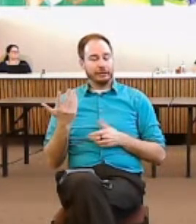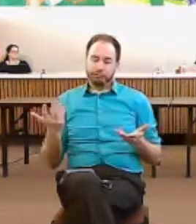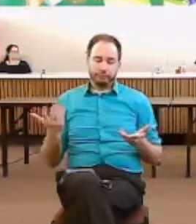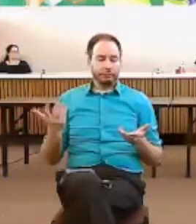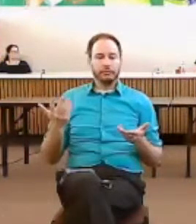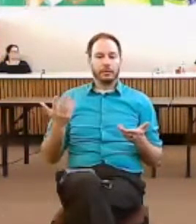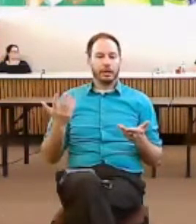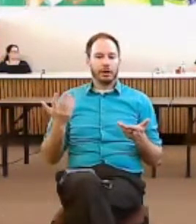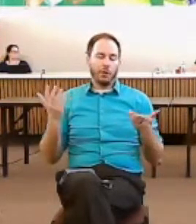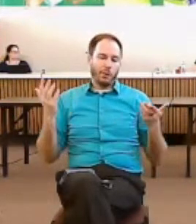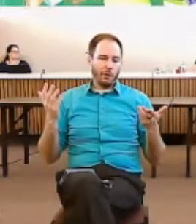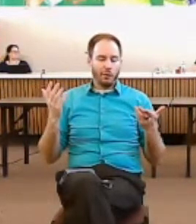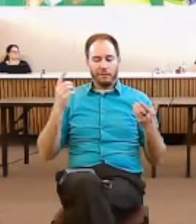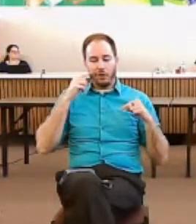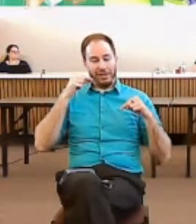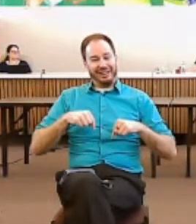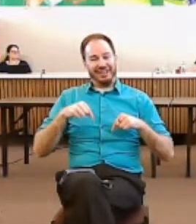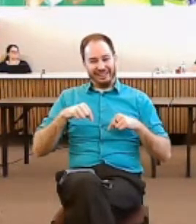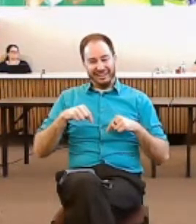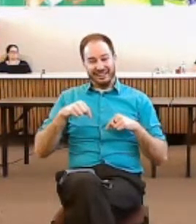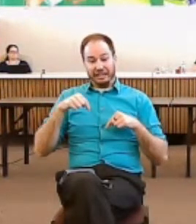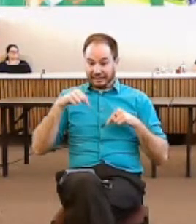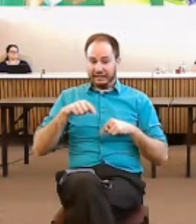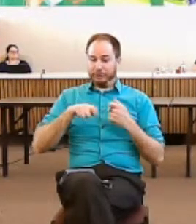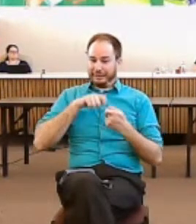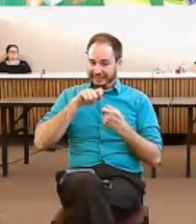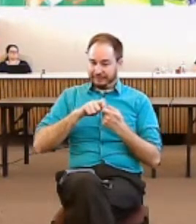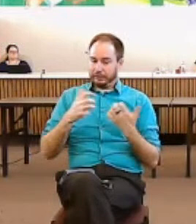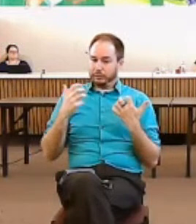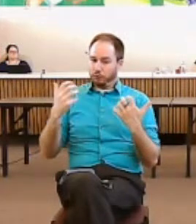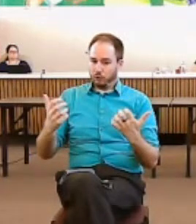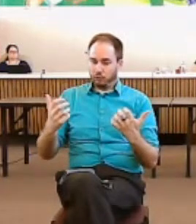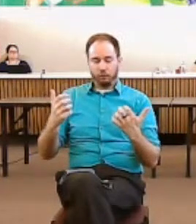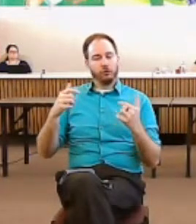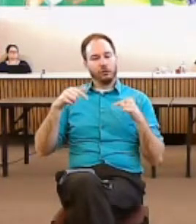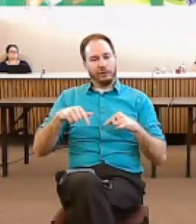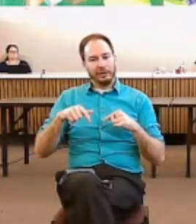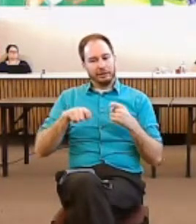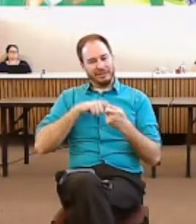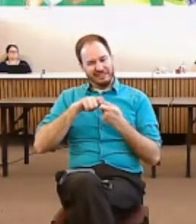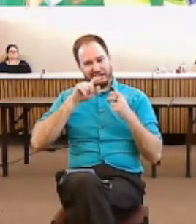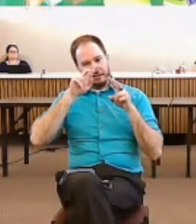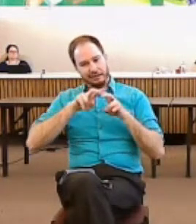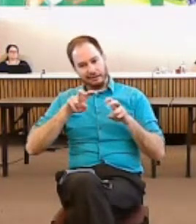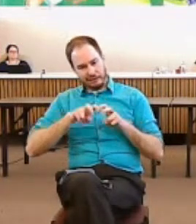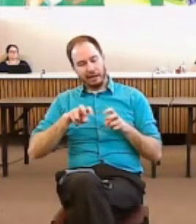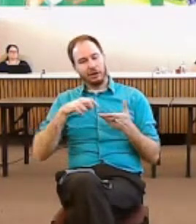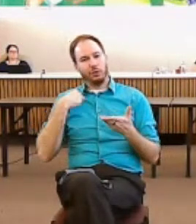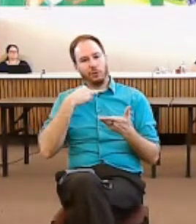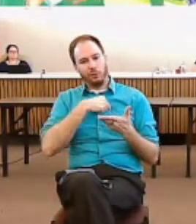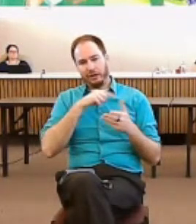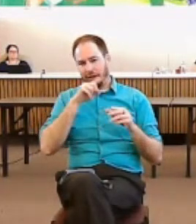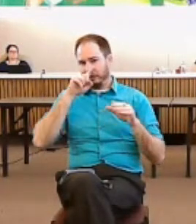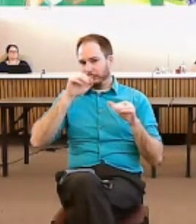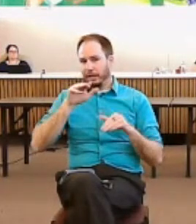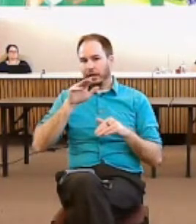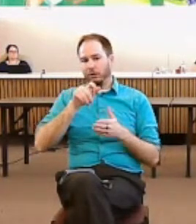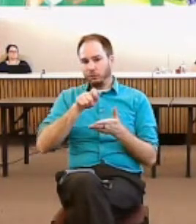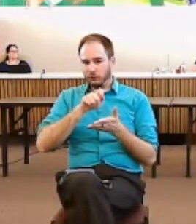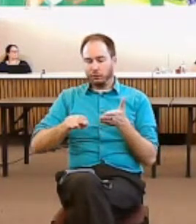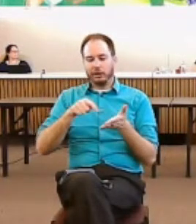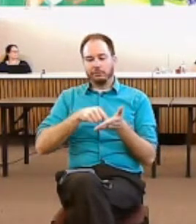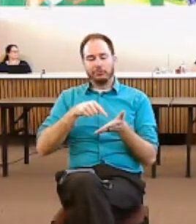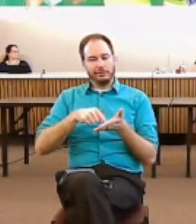But, you know, for this use, this approval, this analysis, I expect to write